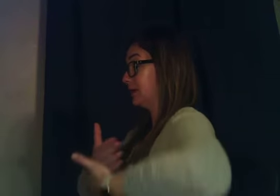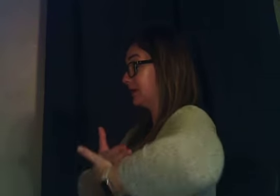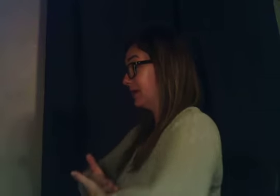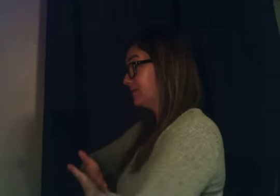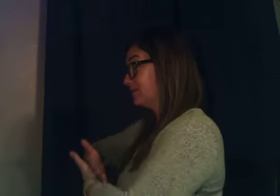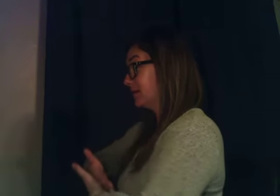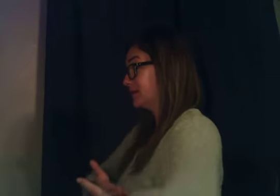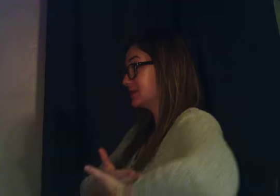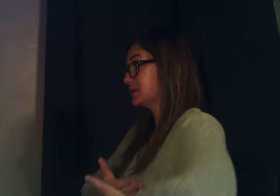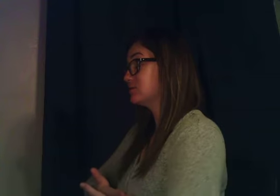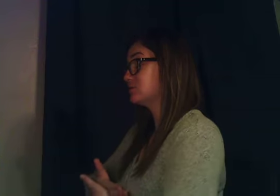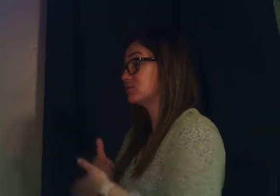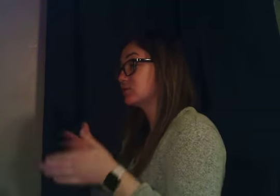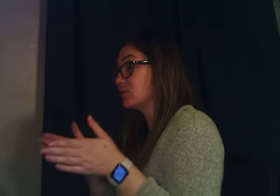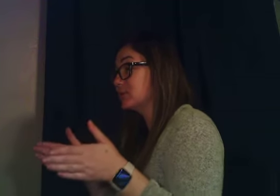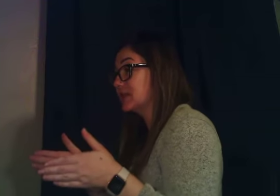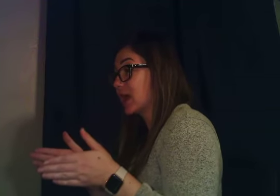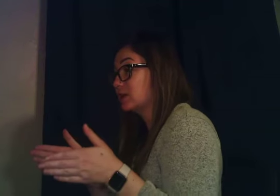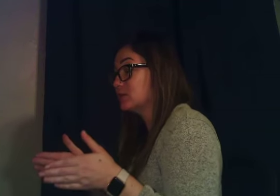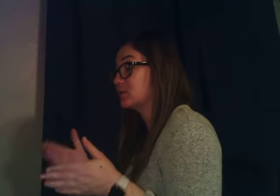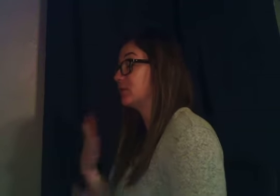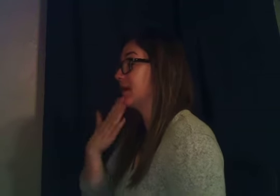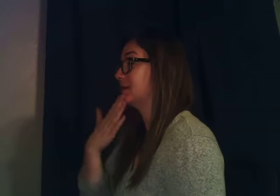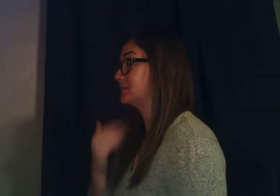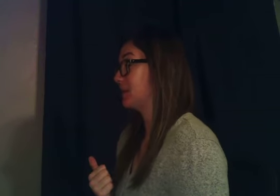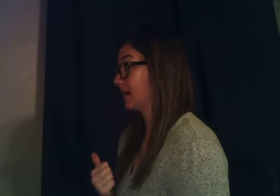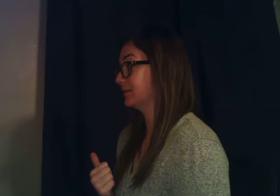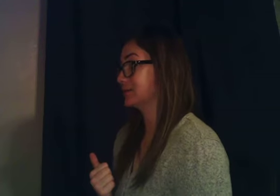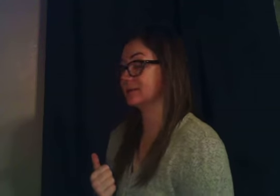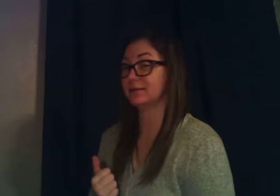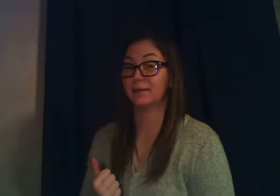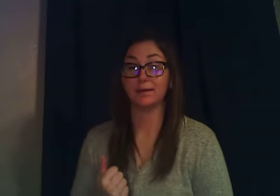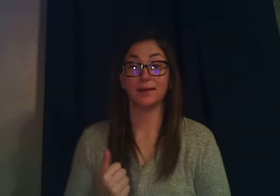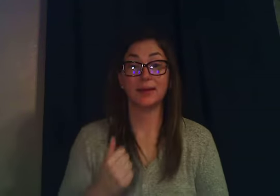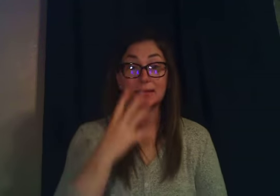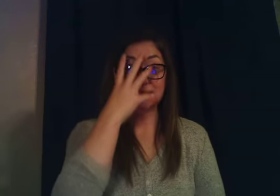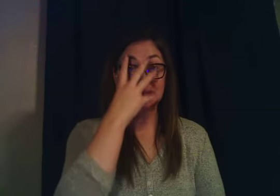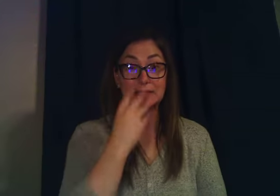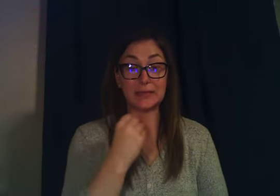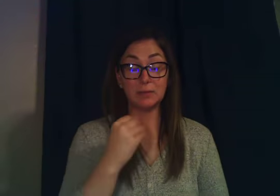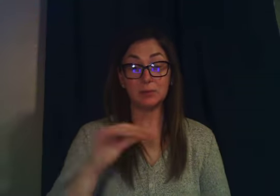infant. So tender and mild. Sleep.